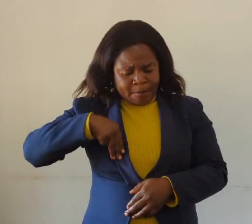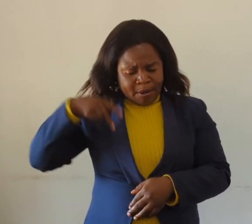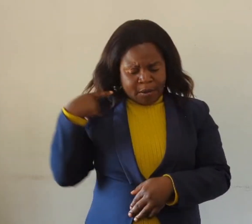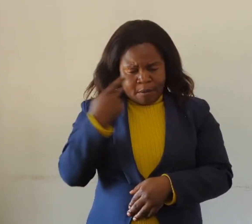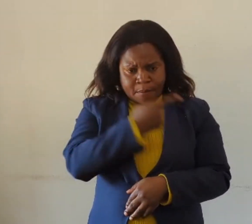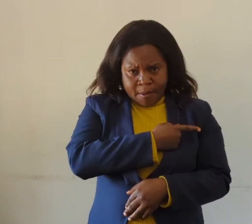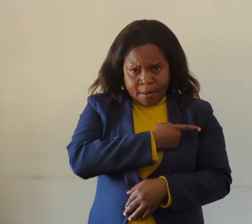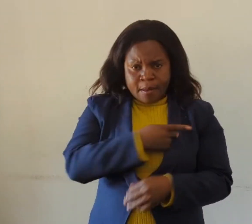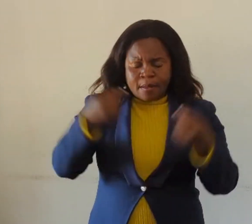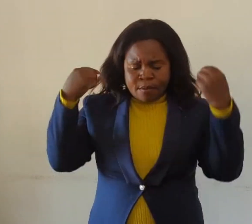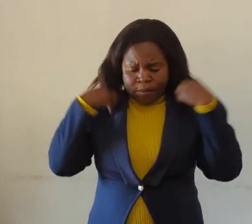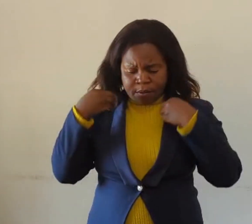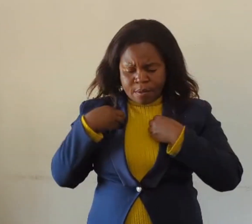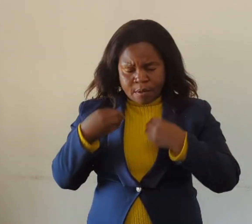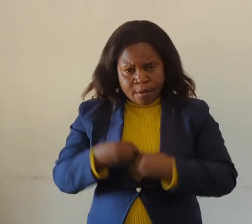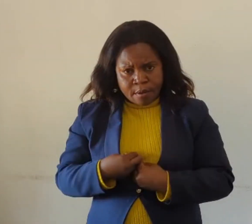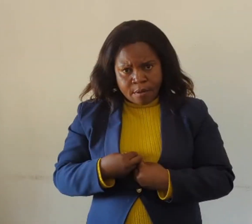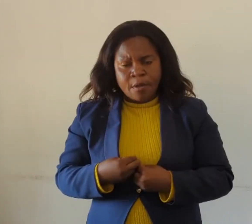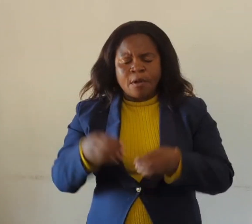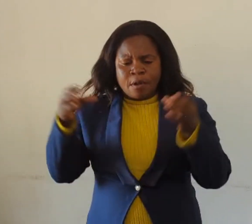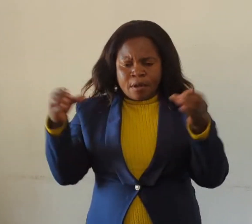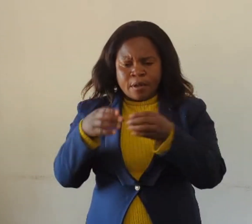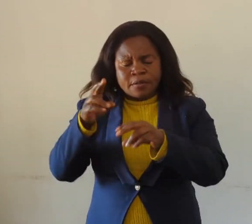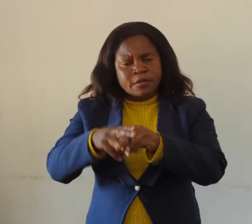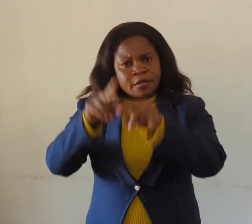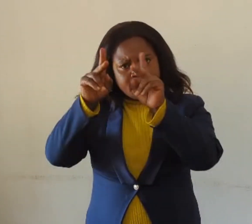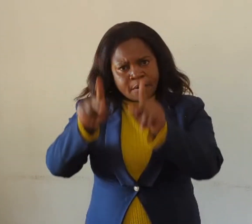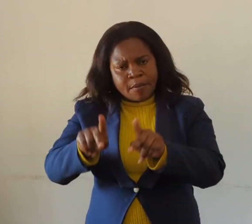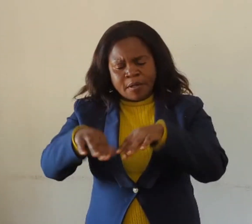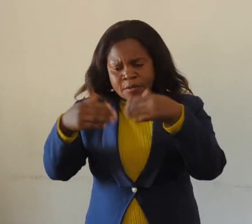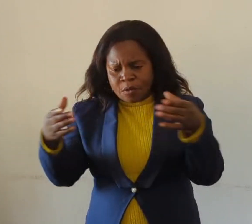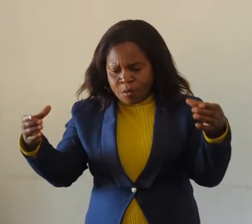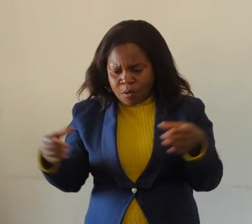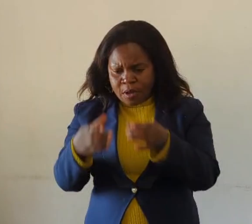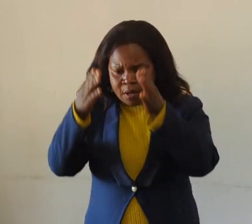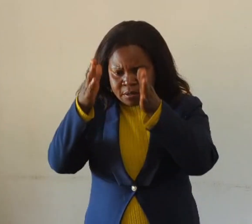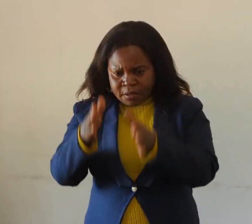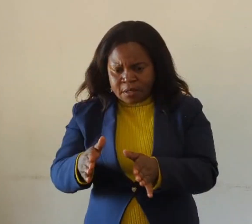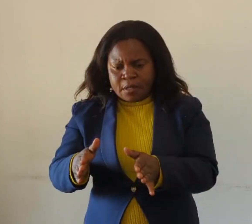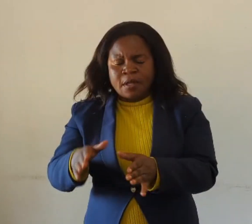mayoral, council chairperson, or councillor election must be declared.